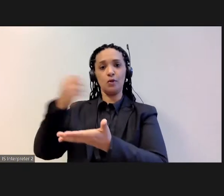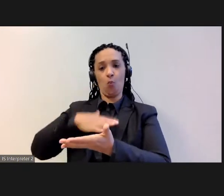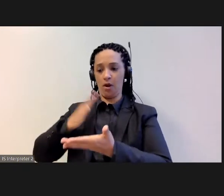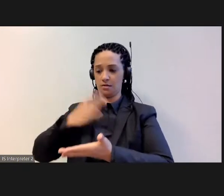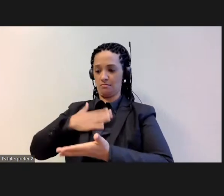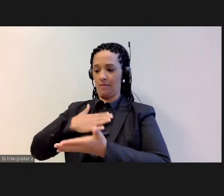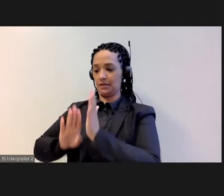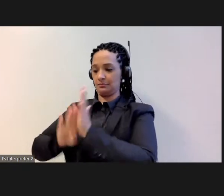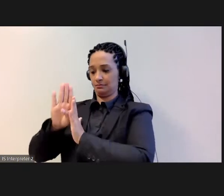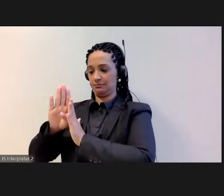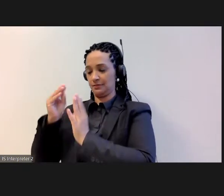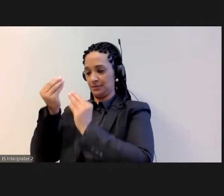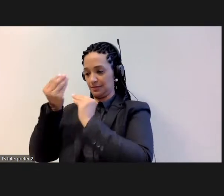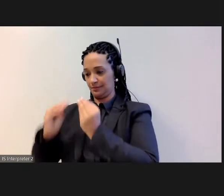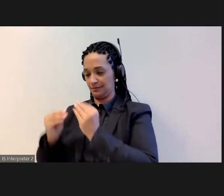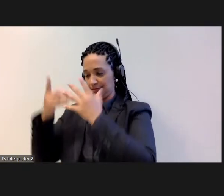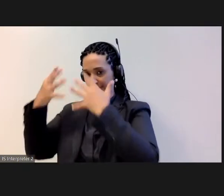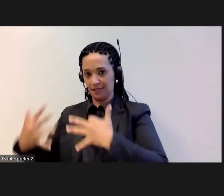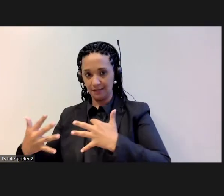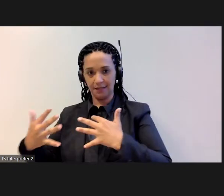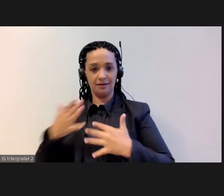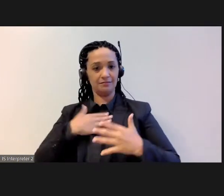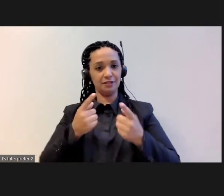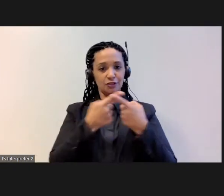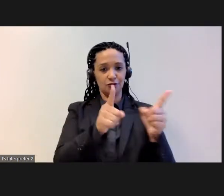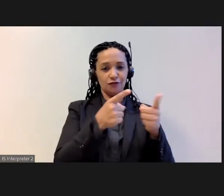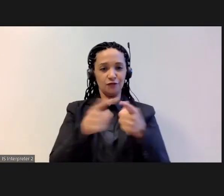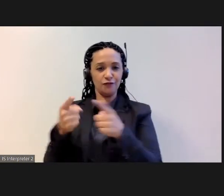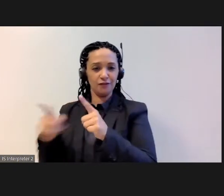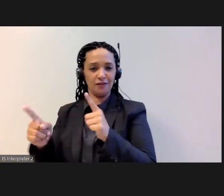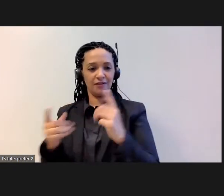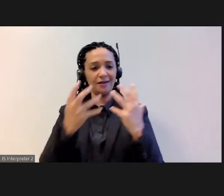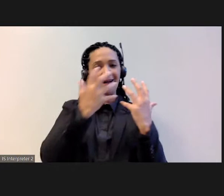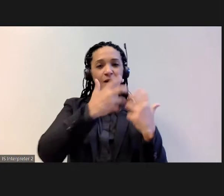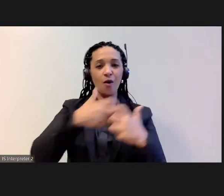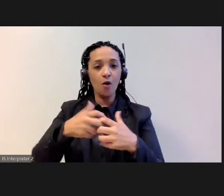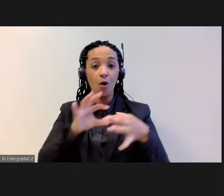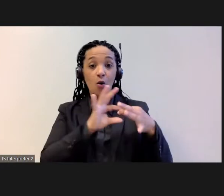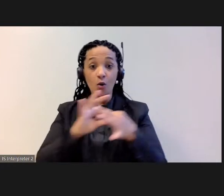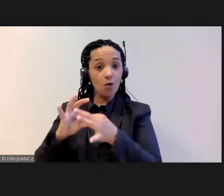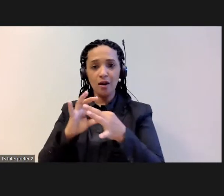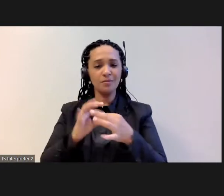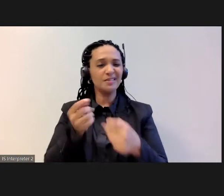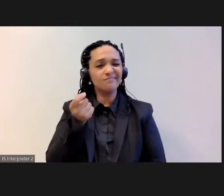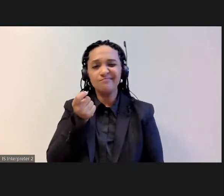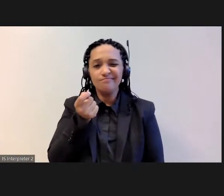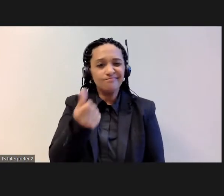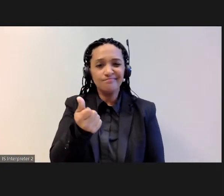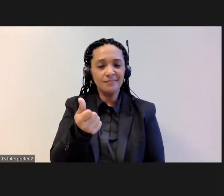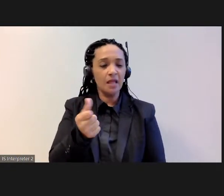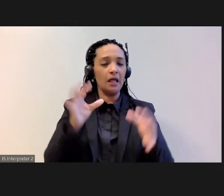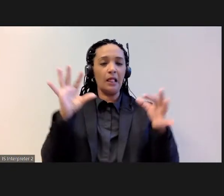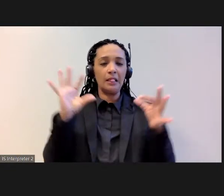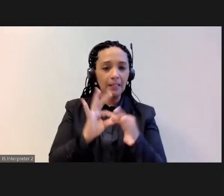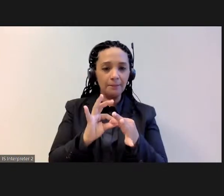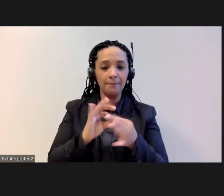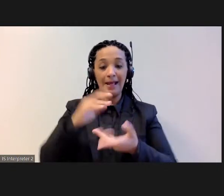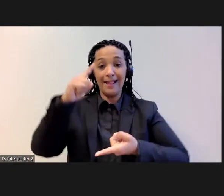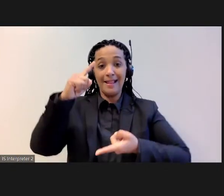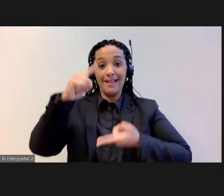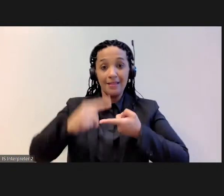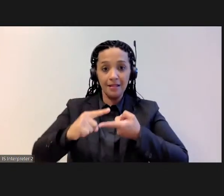own systems, and there's very little collaboration, data sharing, and very much leveraging on the limited resources that we actually